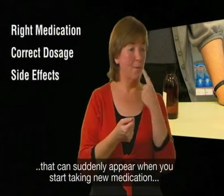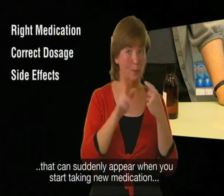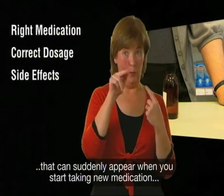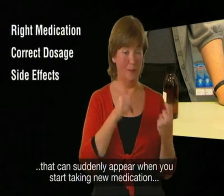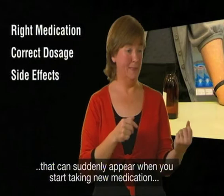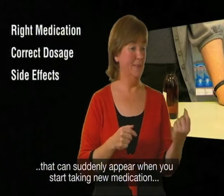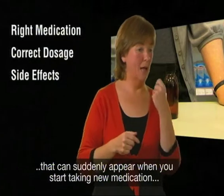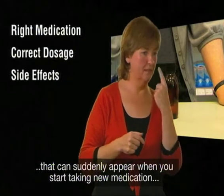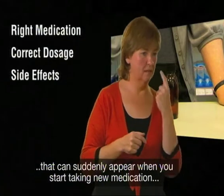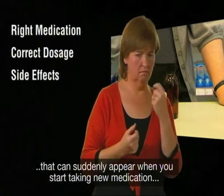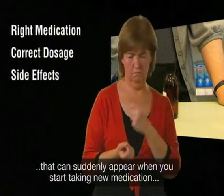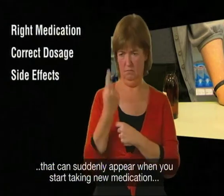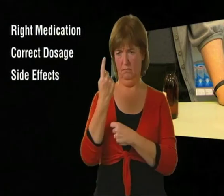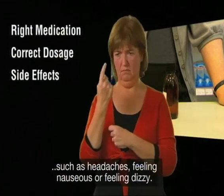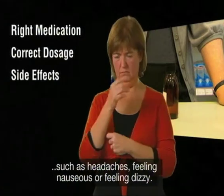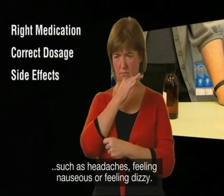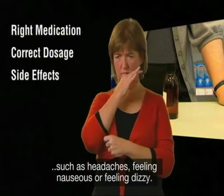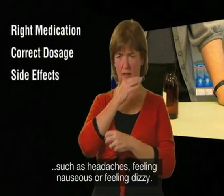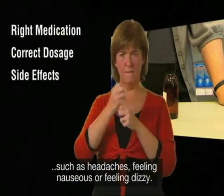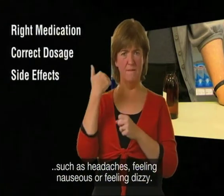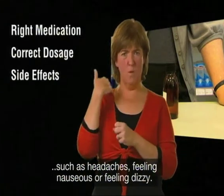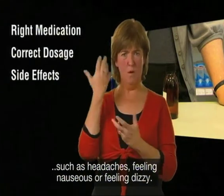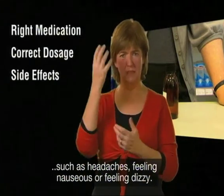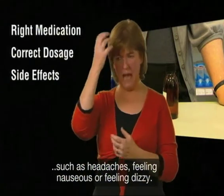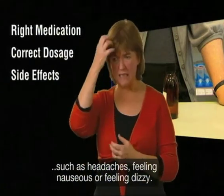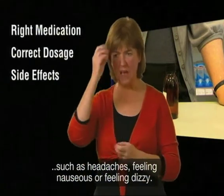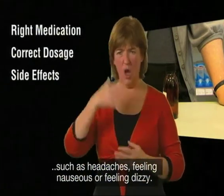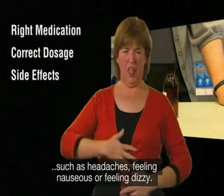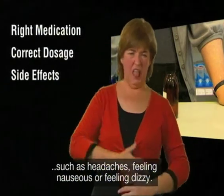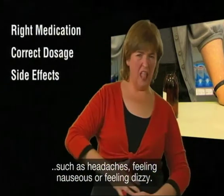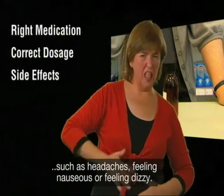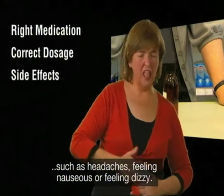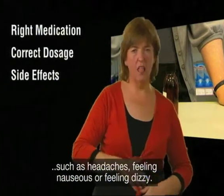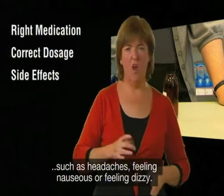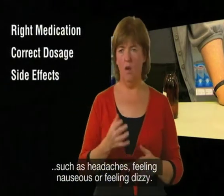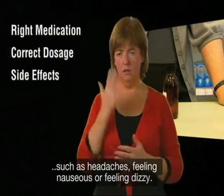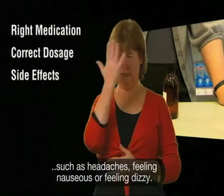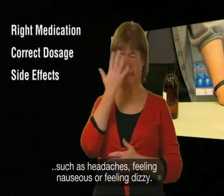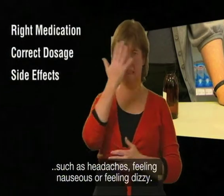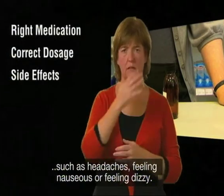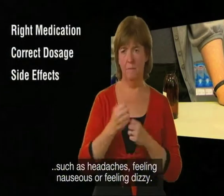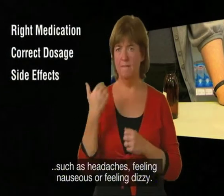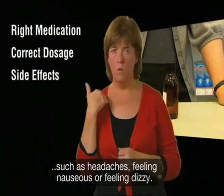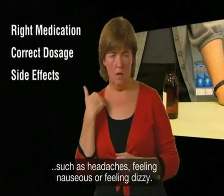new medication, such as headaches, feeling nauseous, or feeling